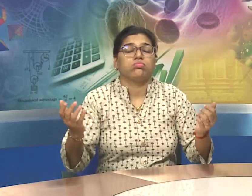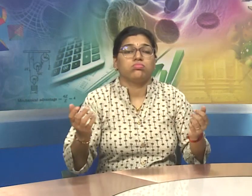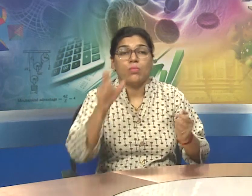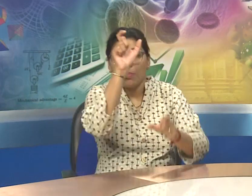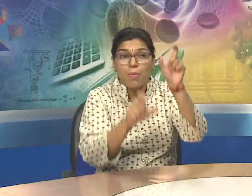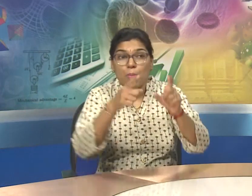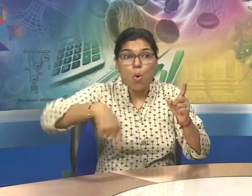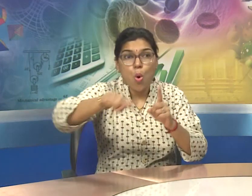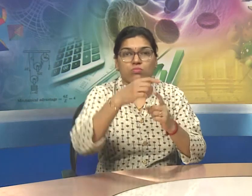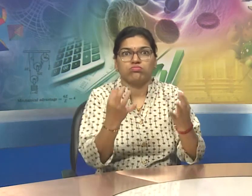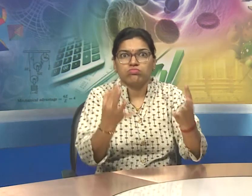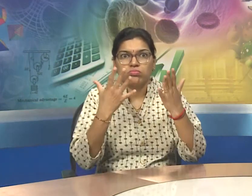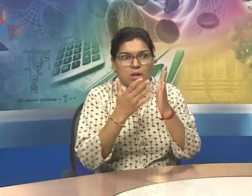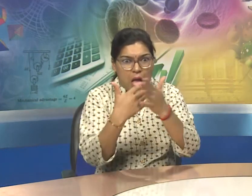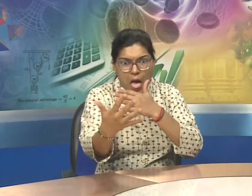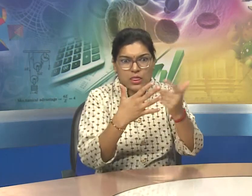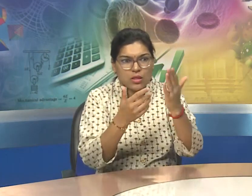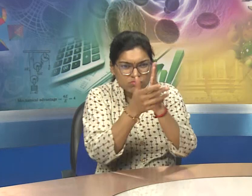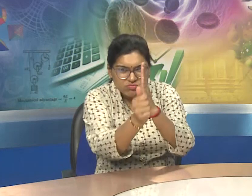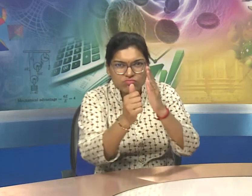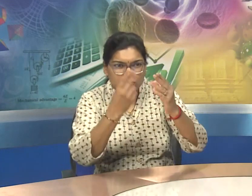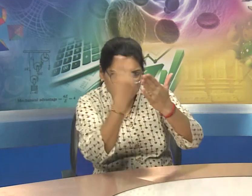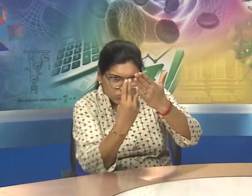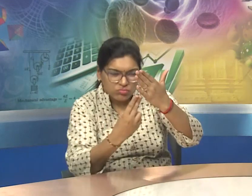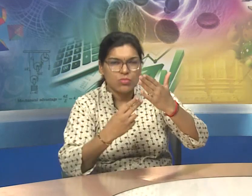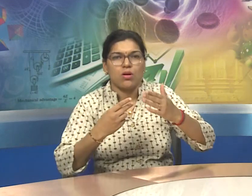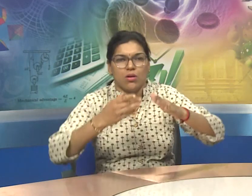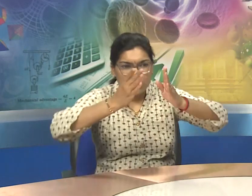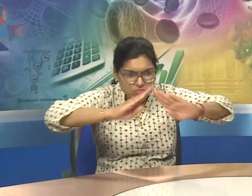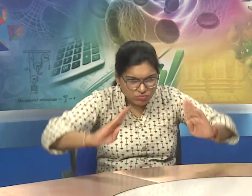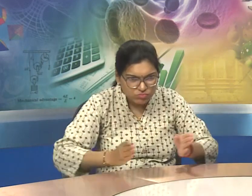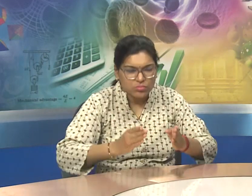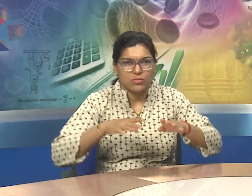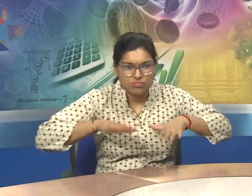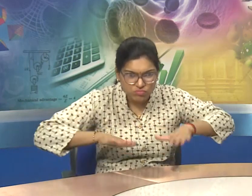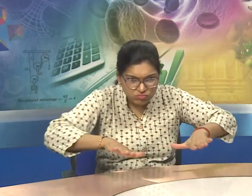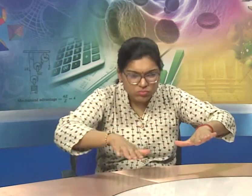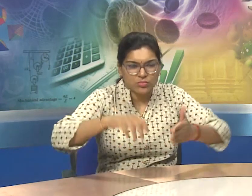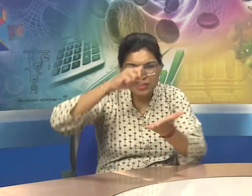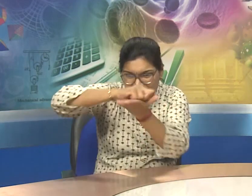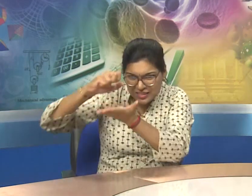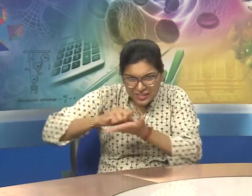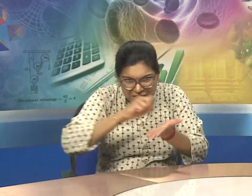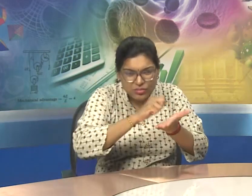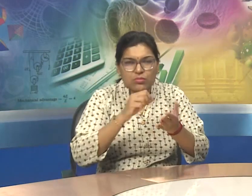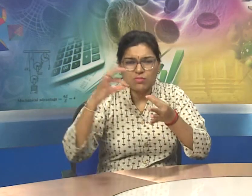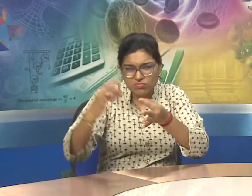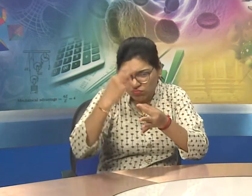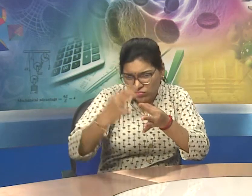our government is making every possible effort to promote